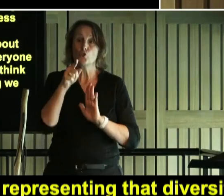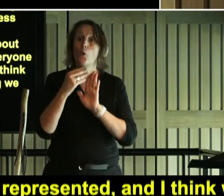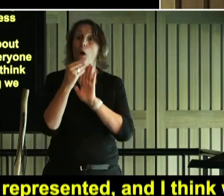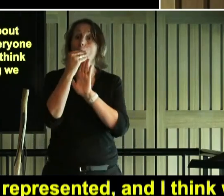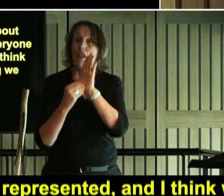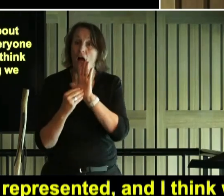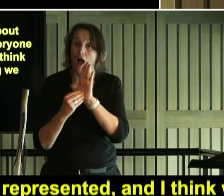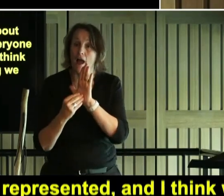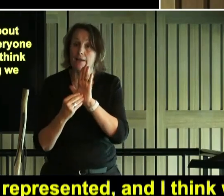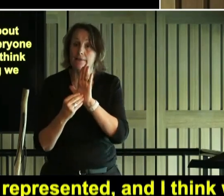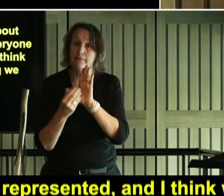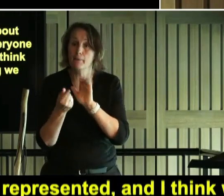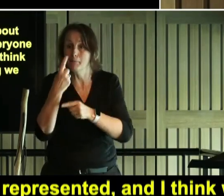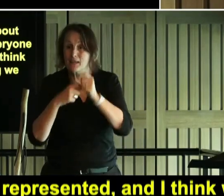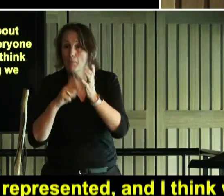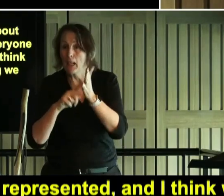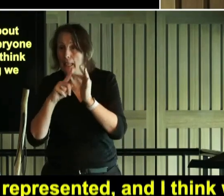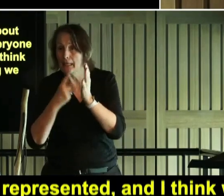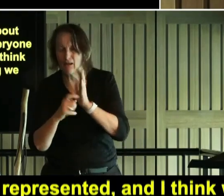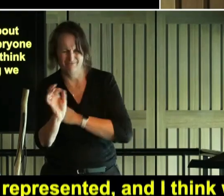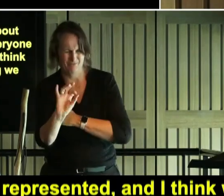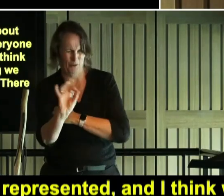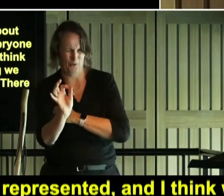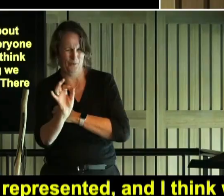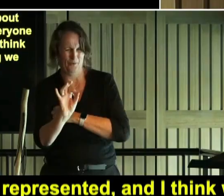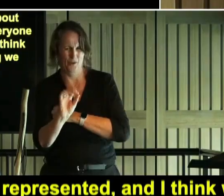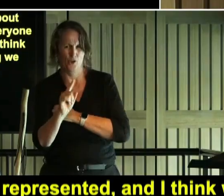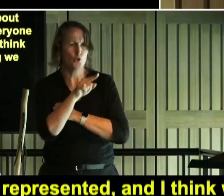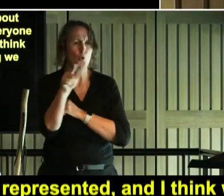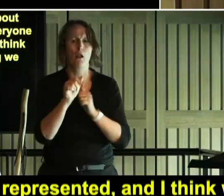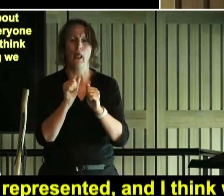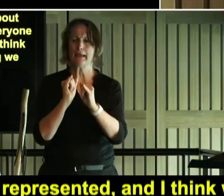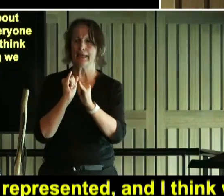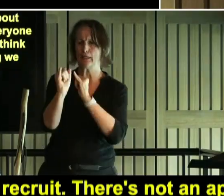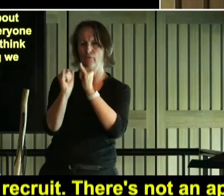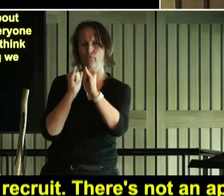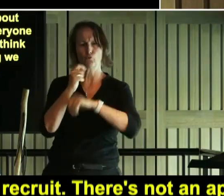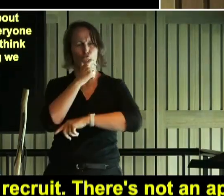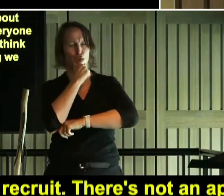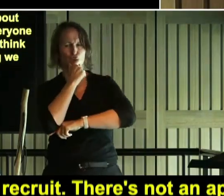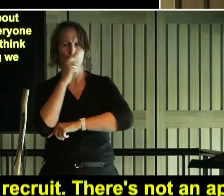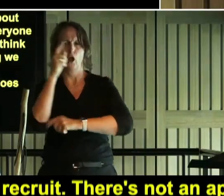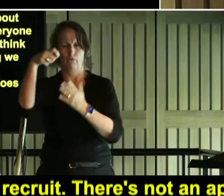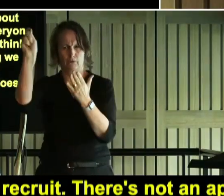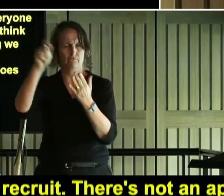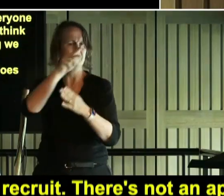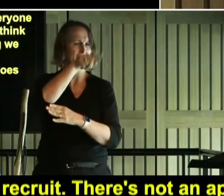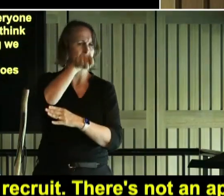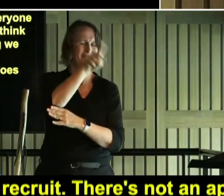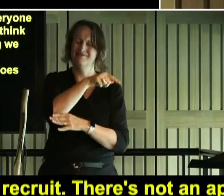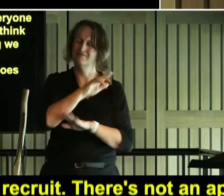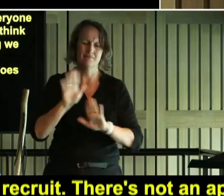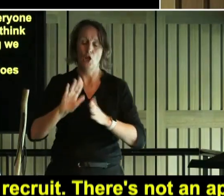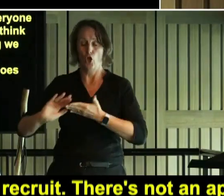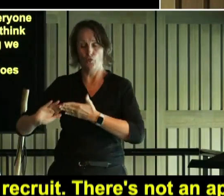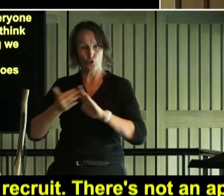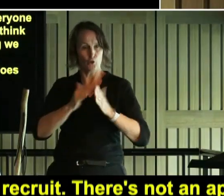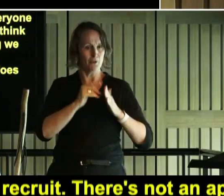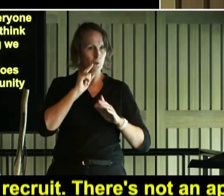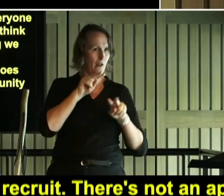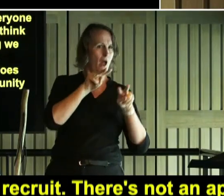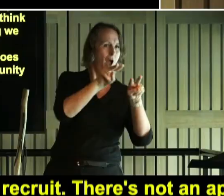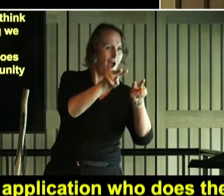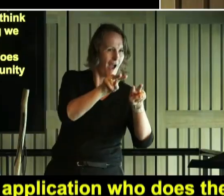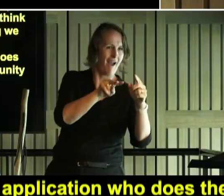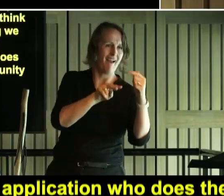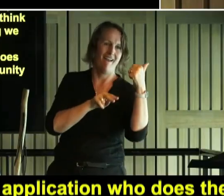application process. There's not putting in the application who does the best interview. Leadership in our community is picked by the community. It's